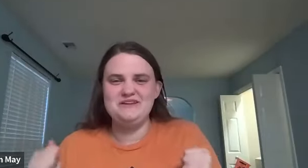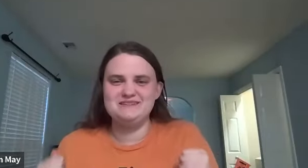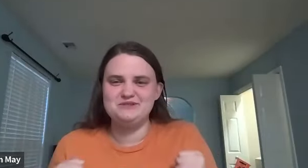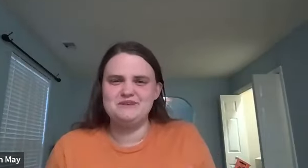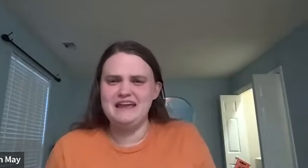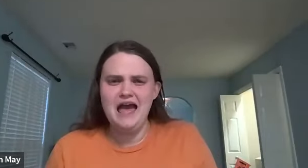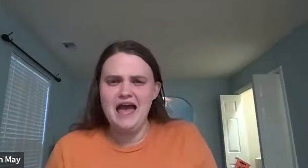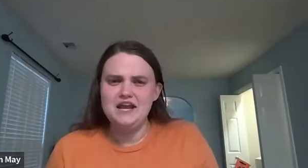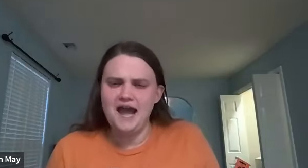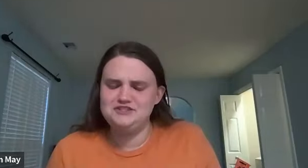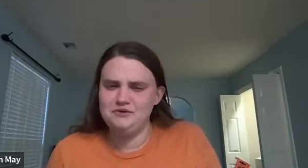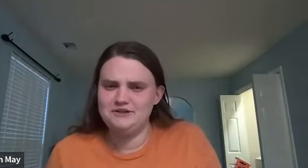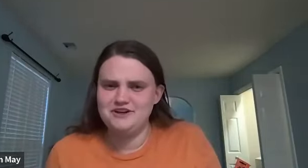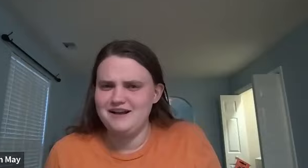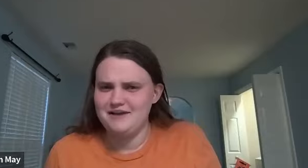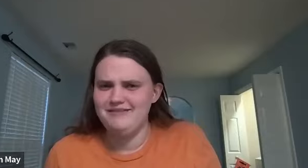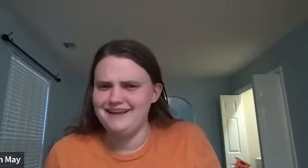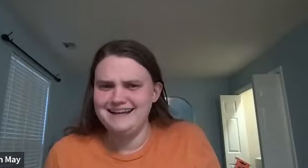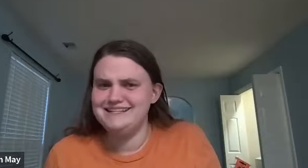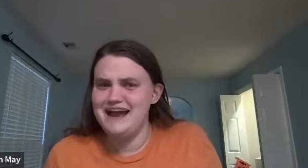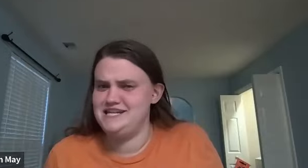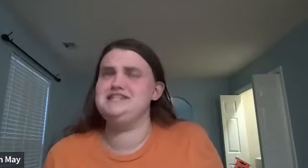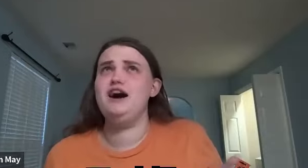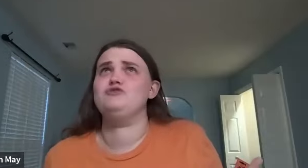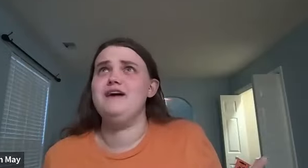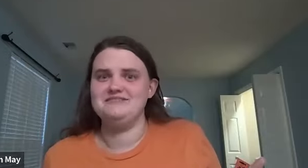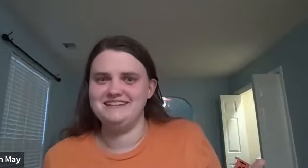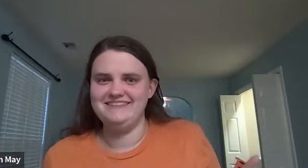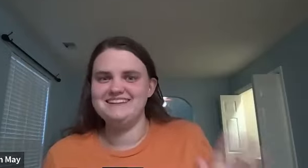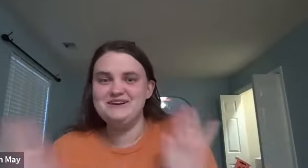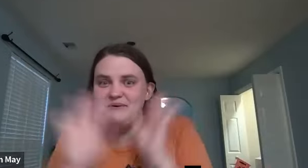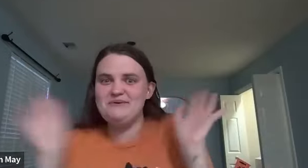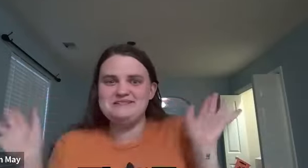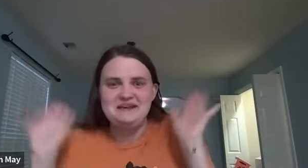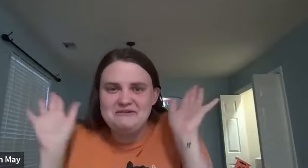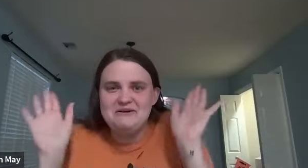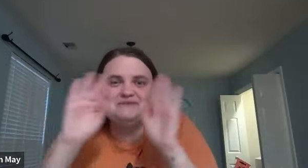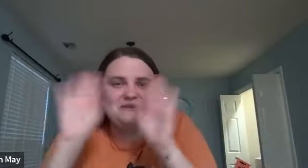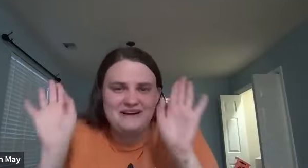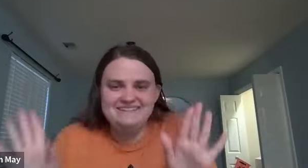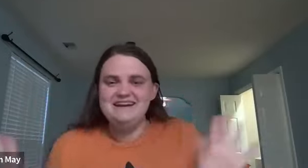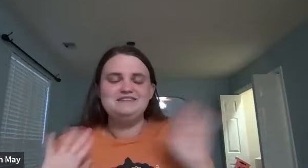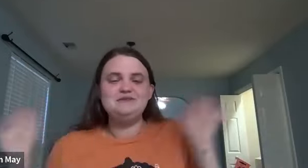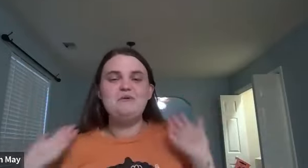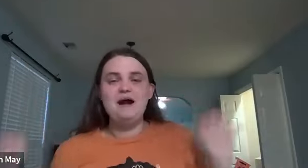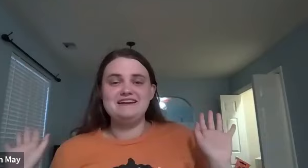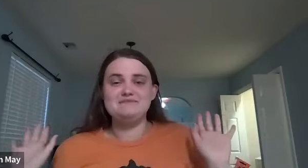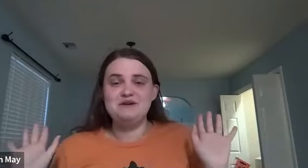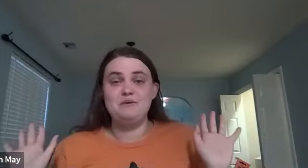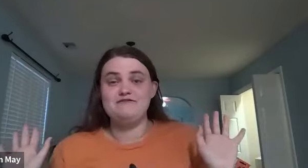that someone's gonna be like, no, I don't know what you're talking about. Like I did not draw a house like that. So I'm always like, oh no, I'm so sorry. Don't know why that is a big worry for me,